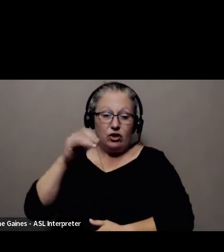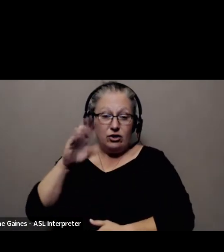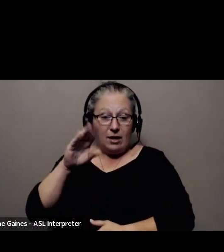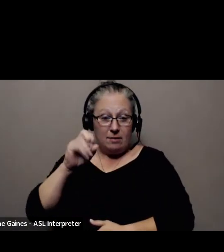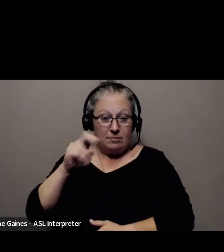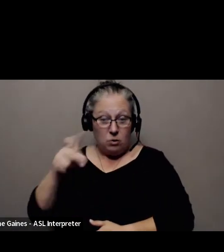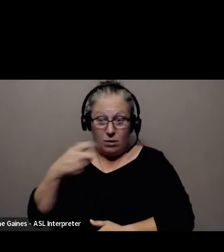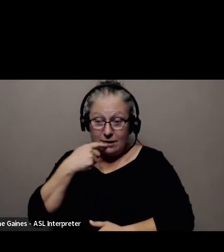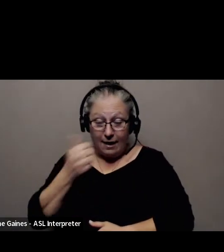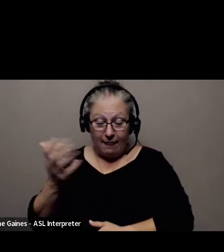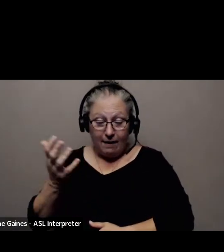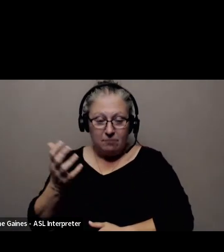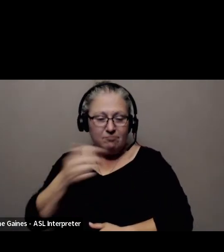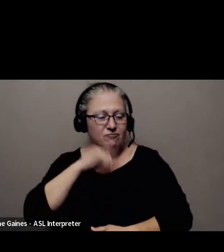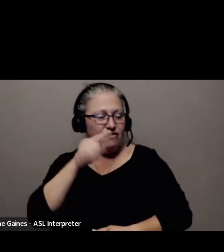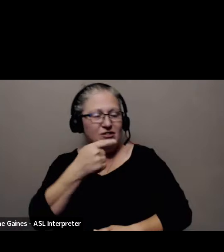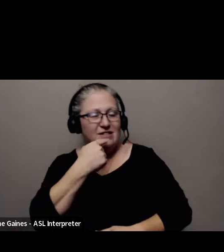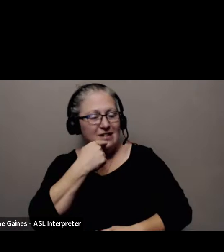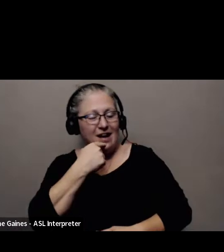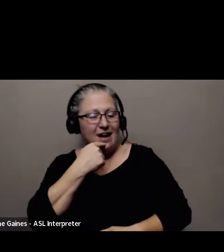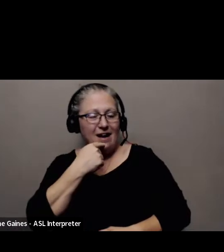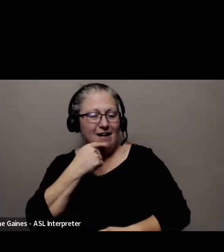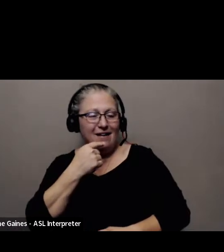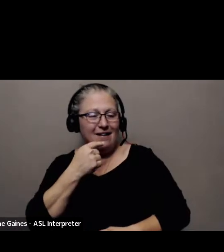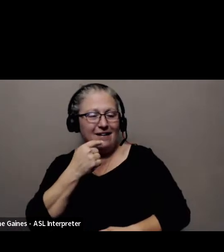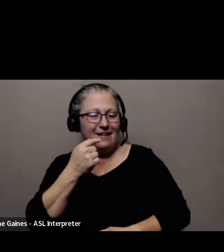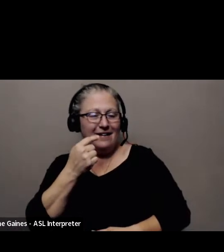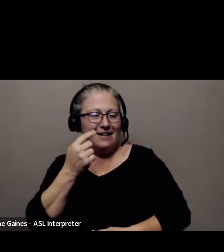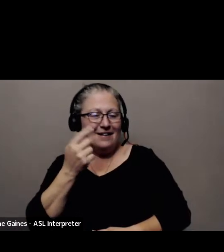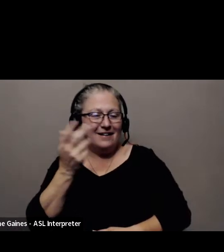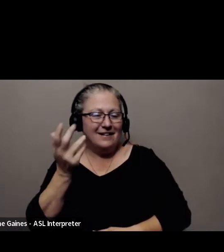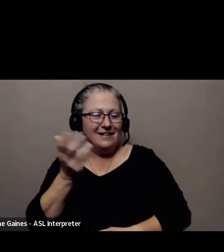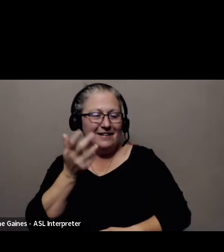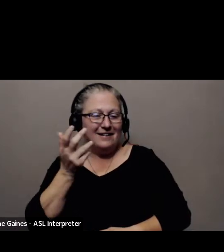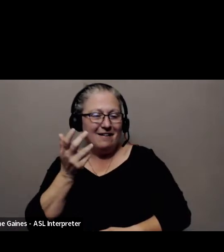something? I'll just say, yeah, brief thing.